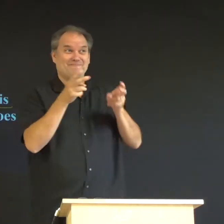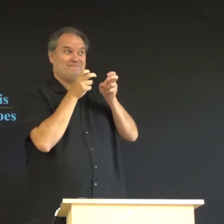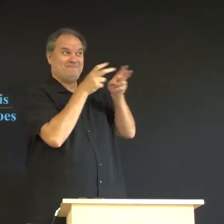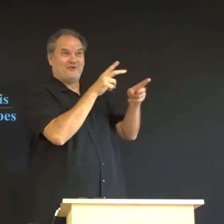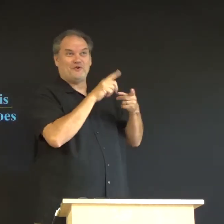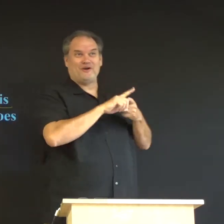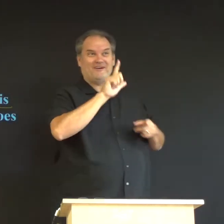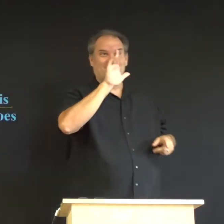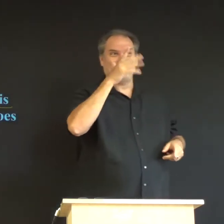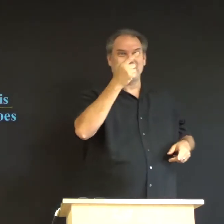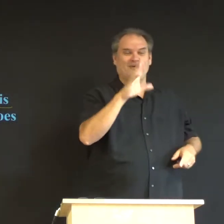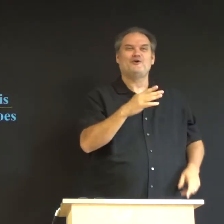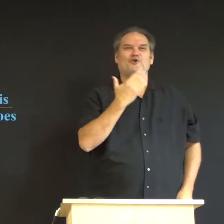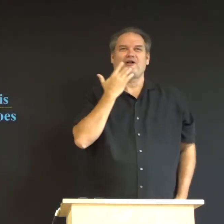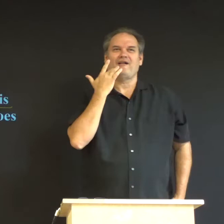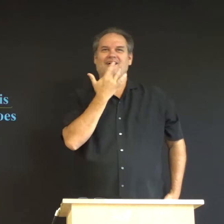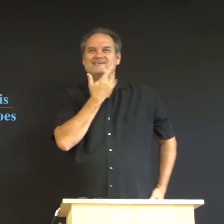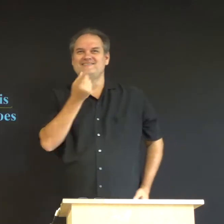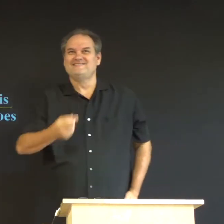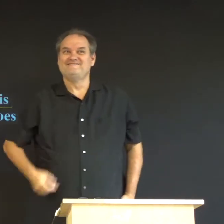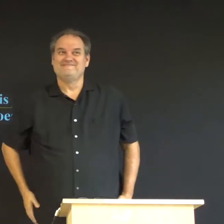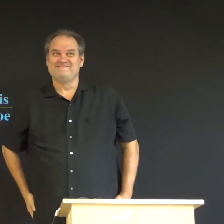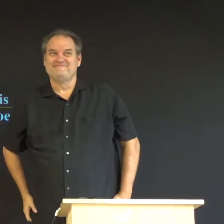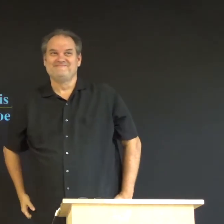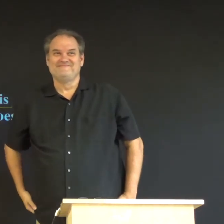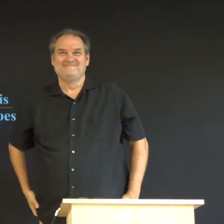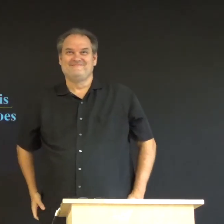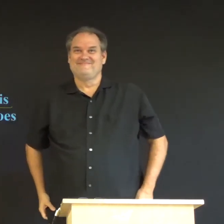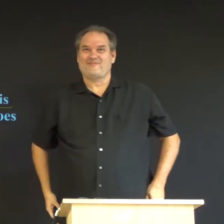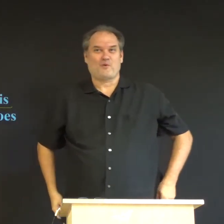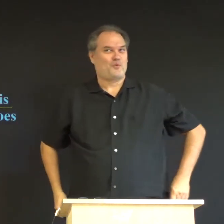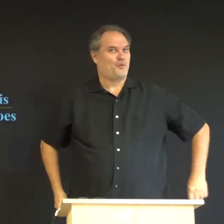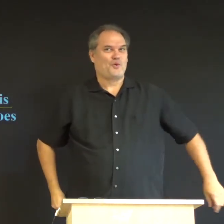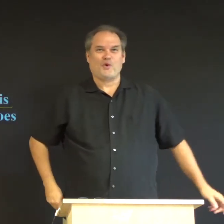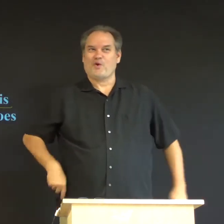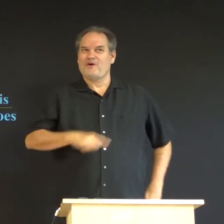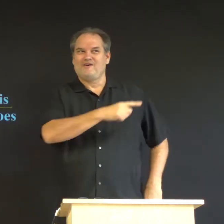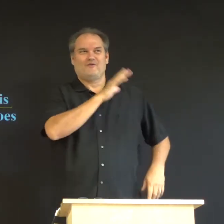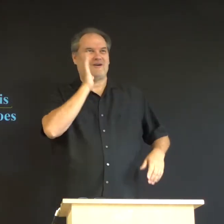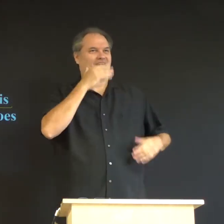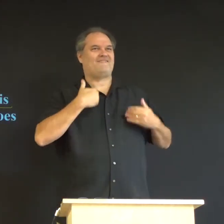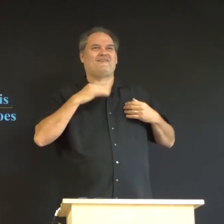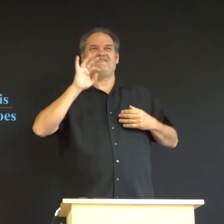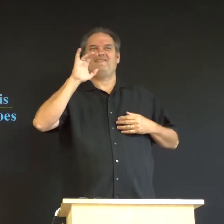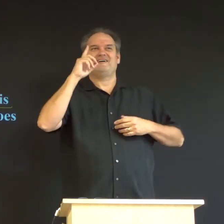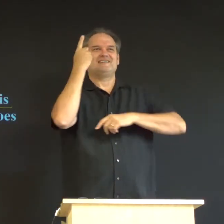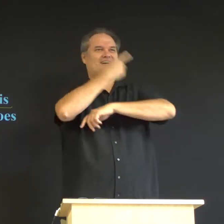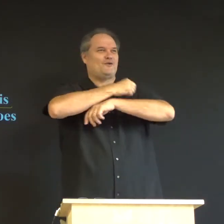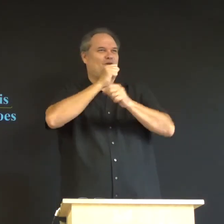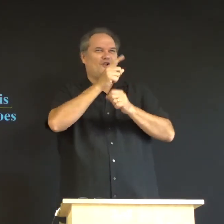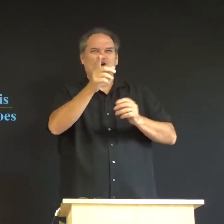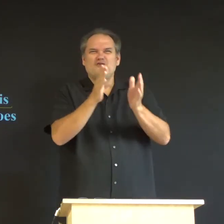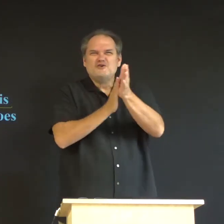When you get out into the world, your life, and you have to face LGBT, your